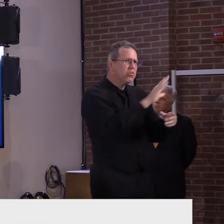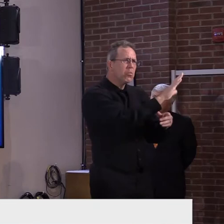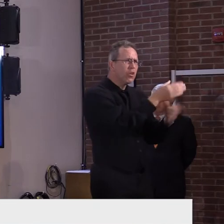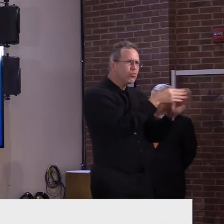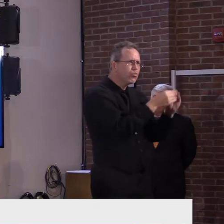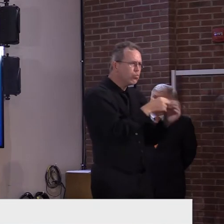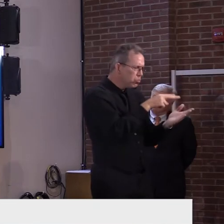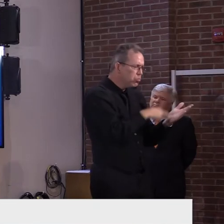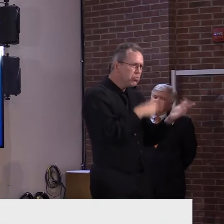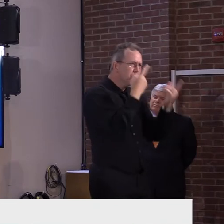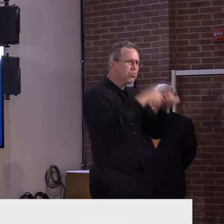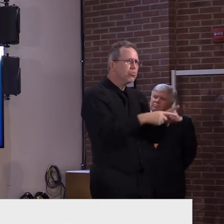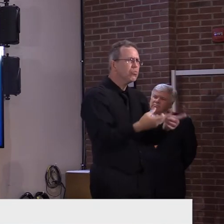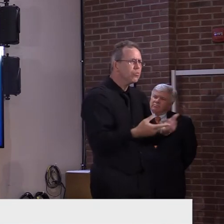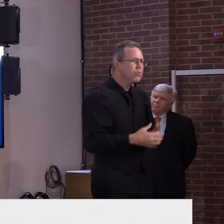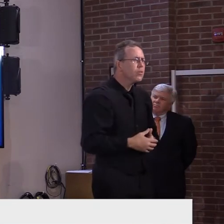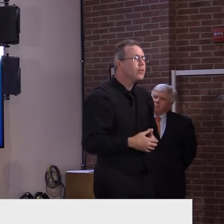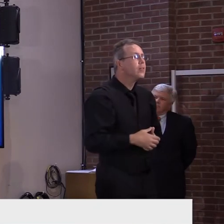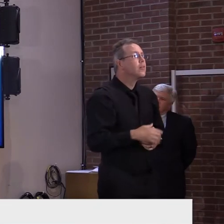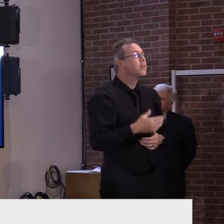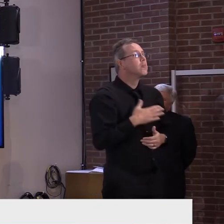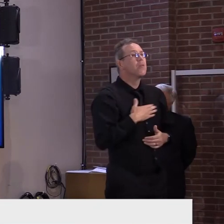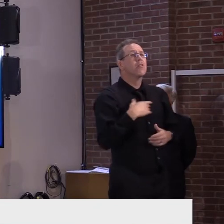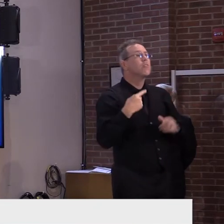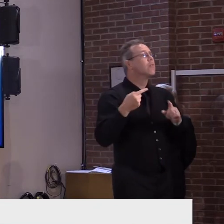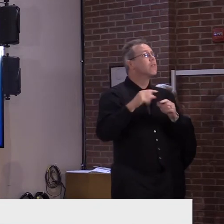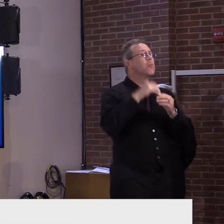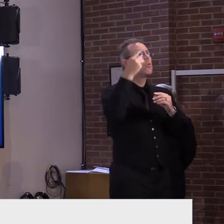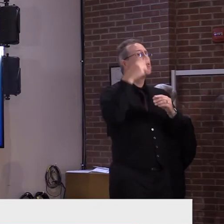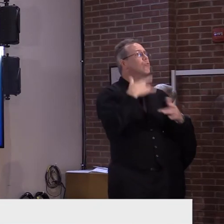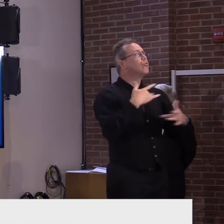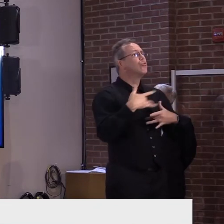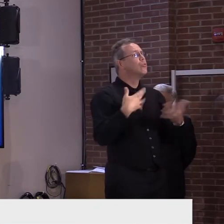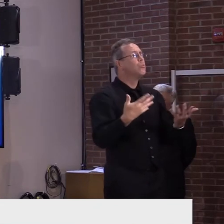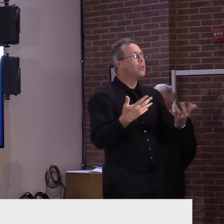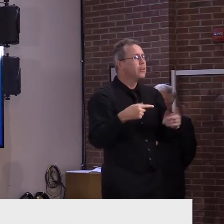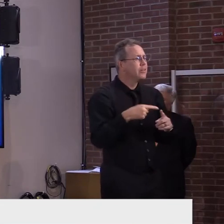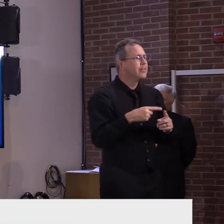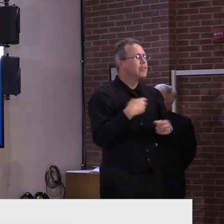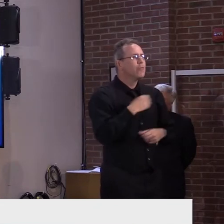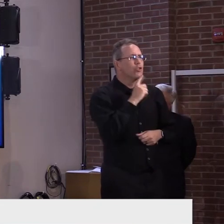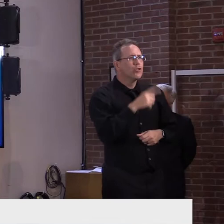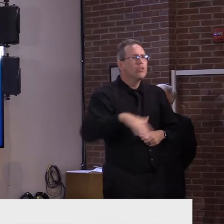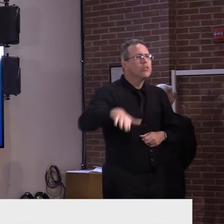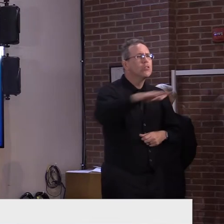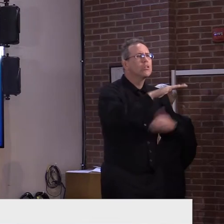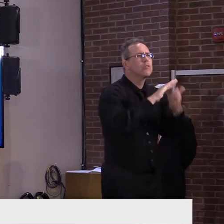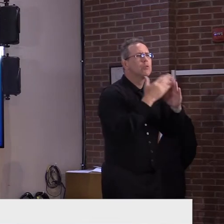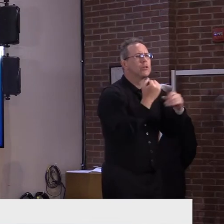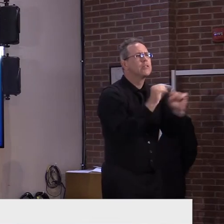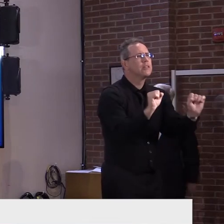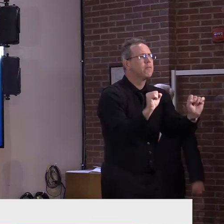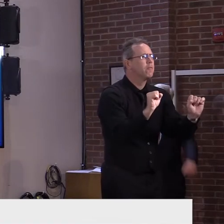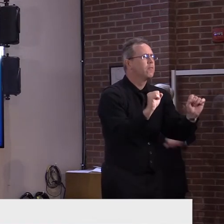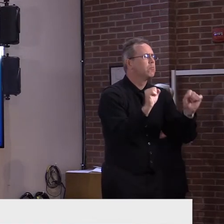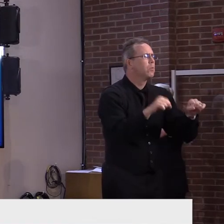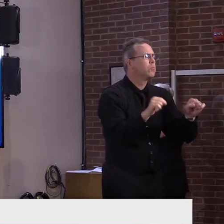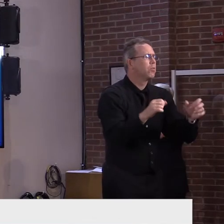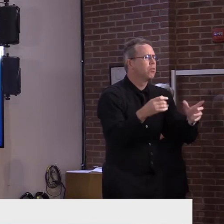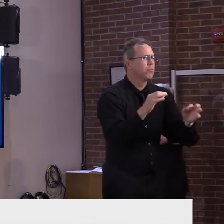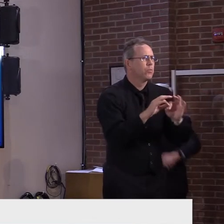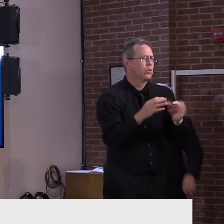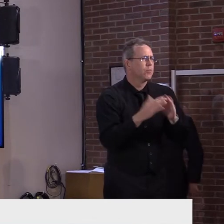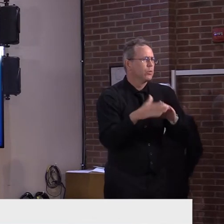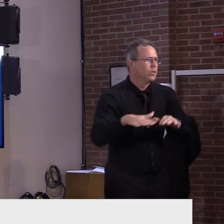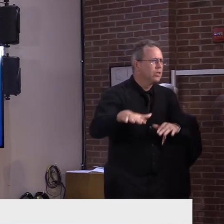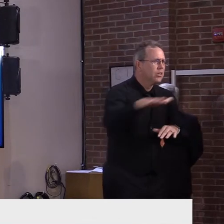making sure that our communities are as safe as possible and making sure that we can do everything possible to